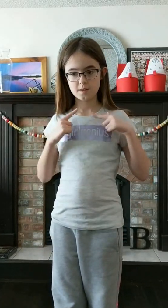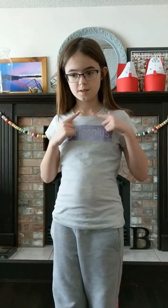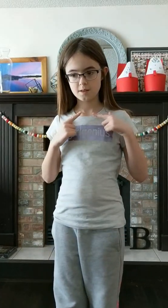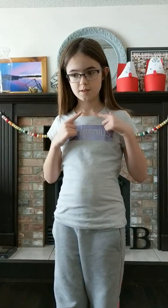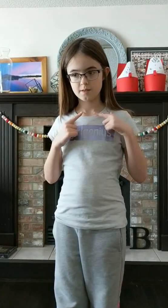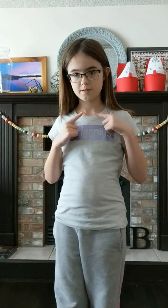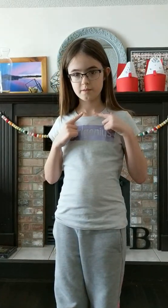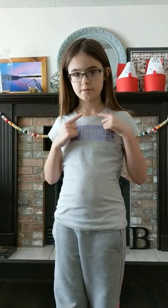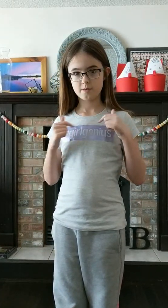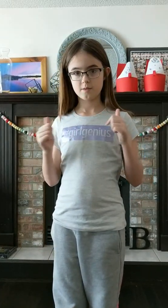Where do you live?